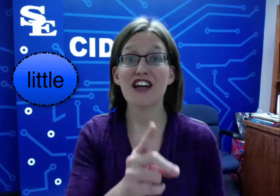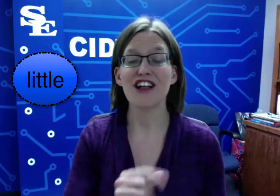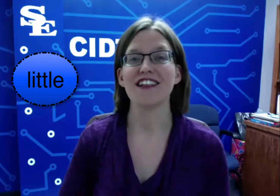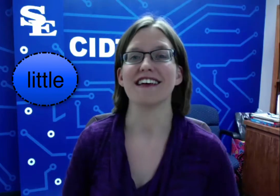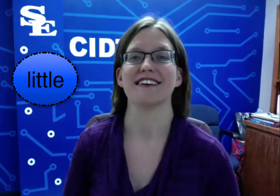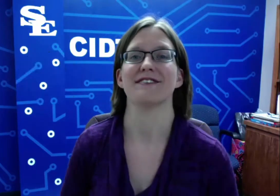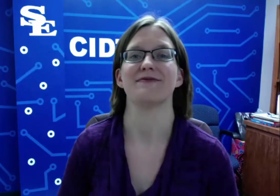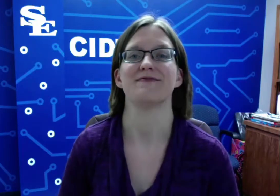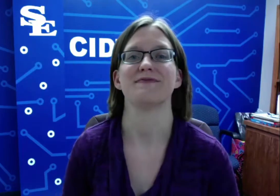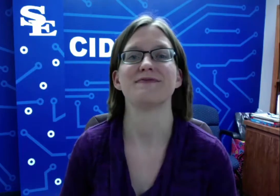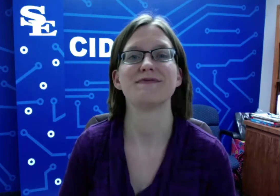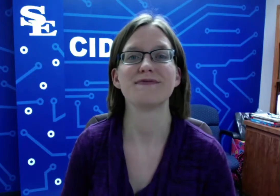Little.